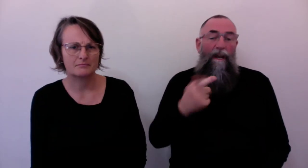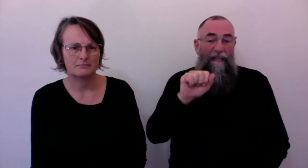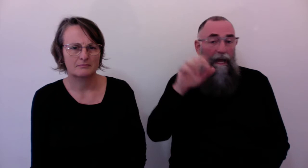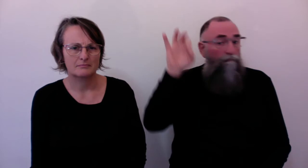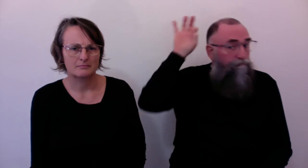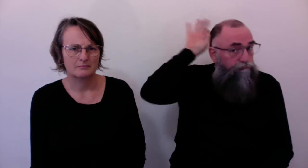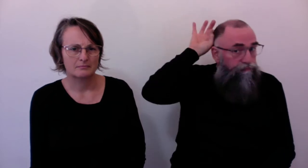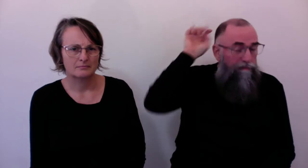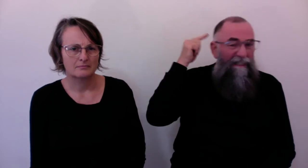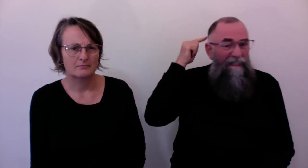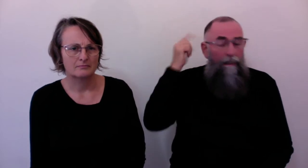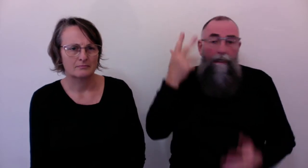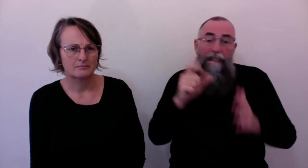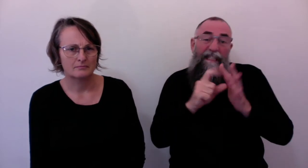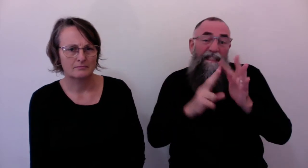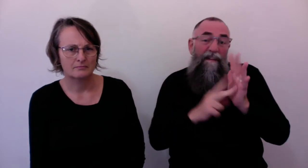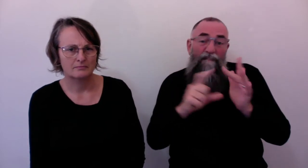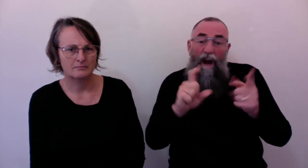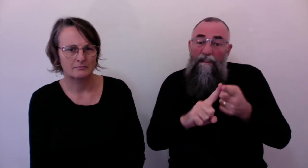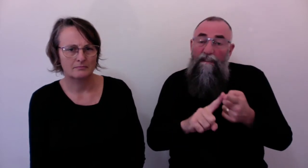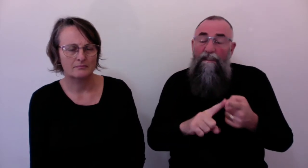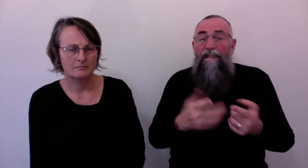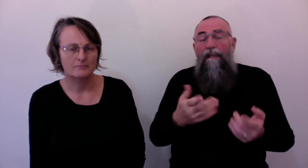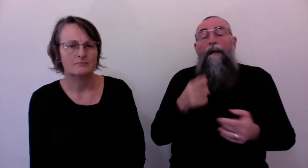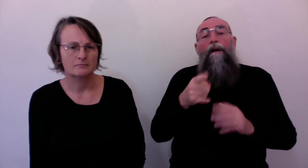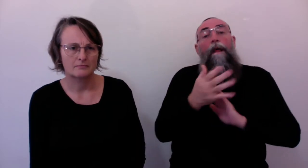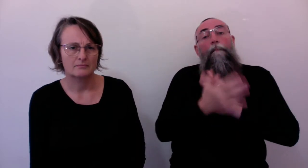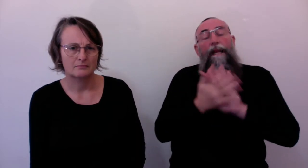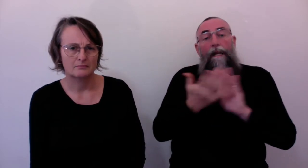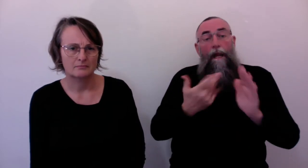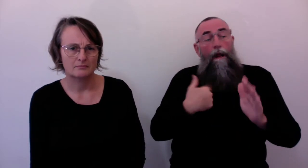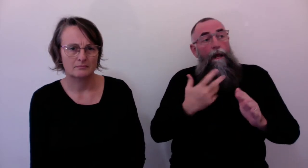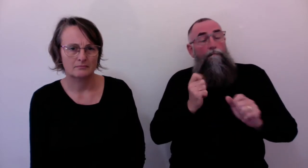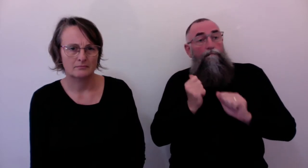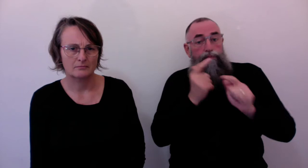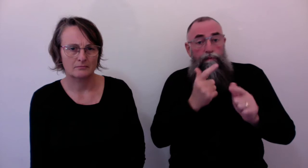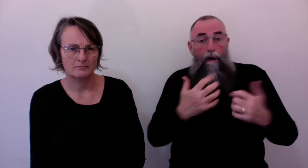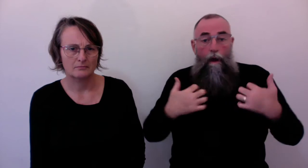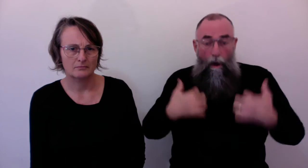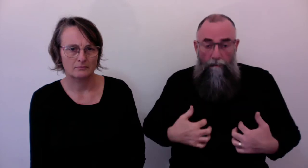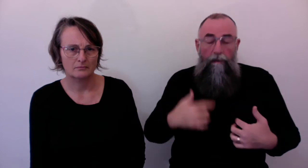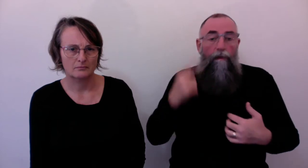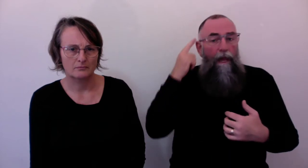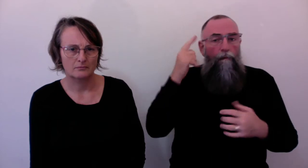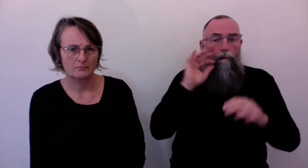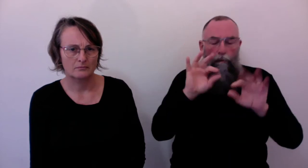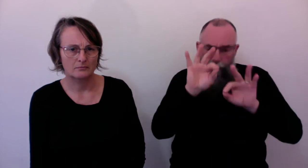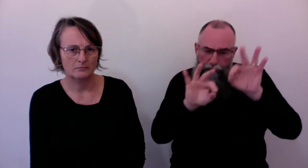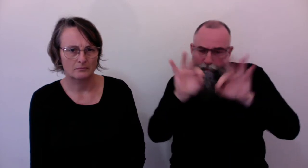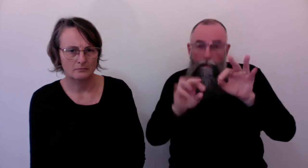and so what it is, so at the hospital you get like mapped with sounds and stuff like that, and you do like all